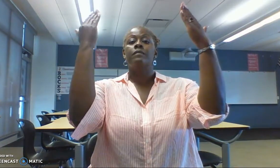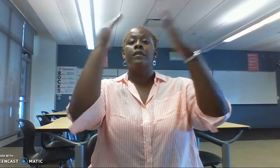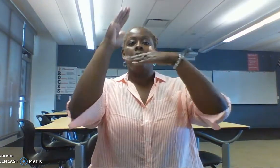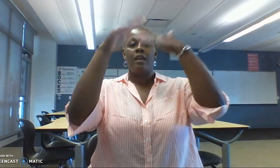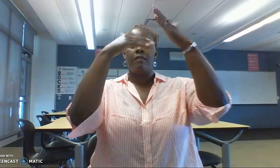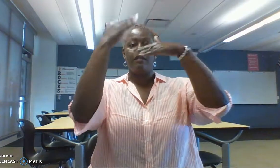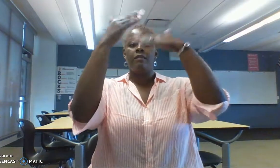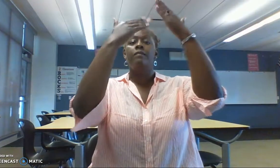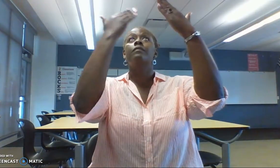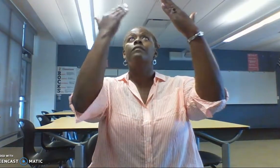heaven,